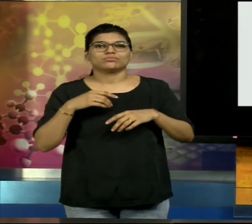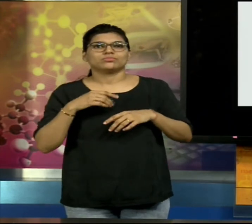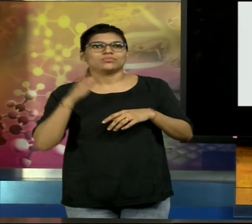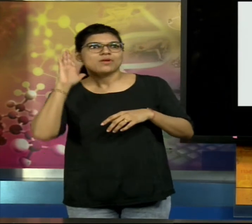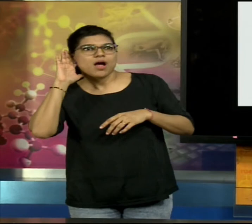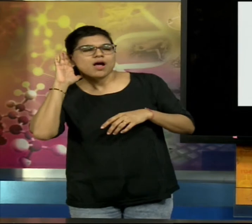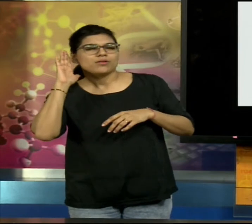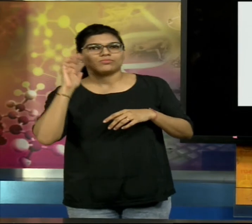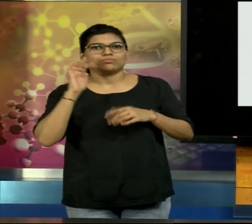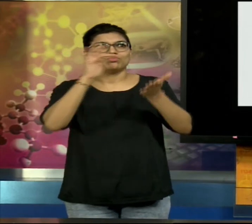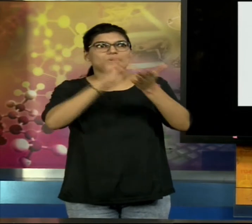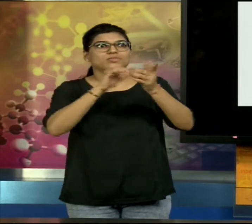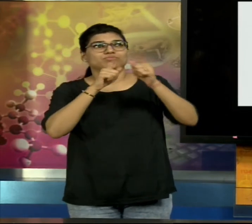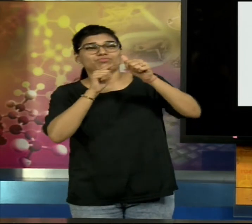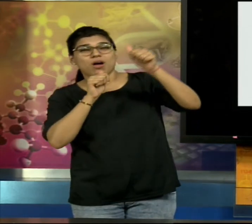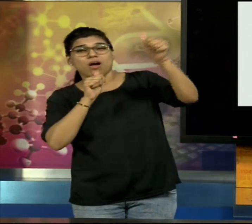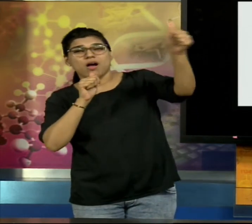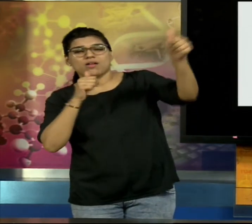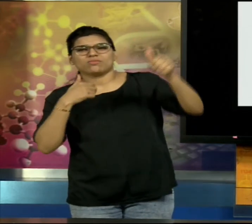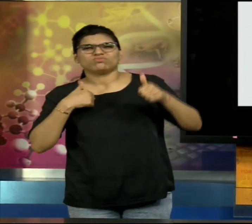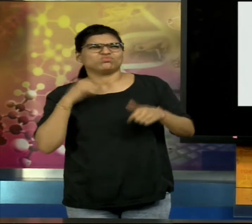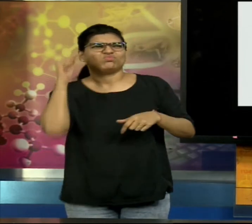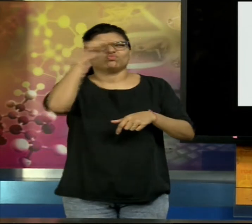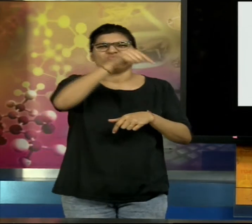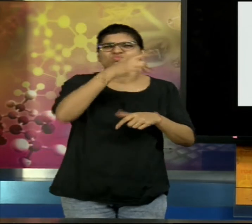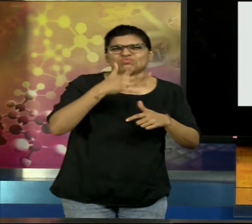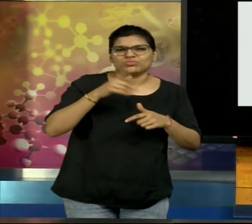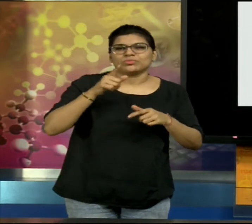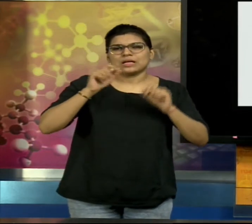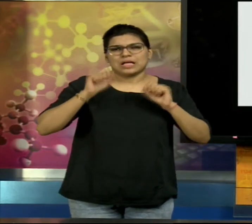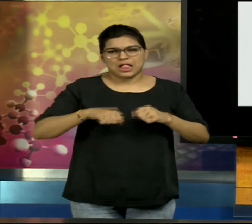Now this is internet shopping.